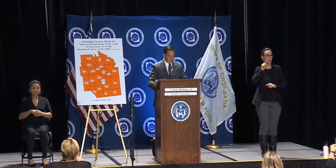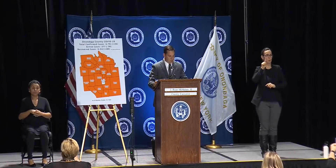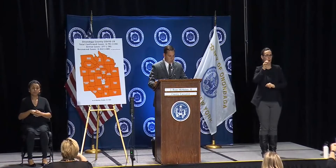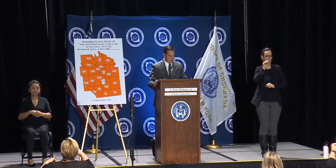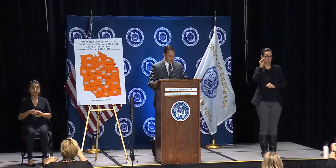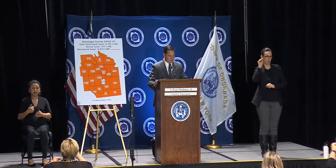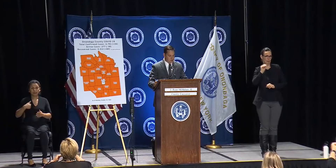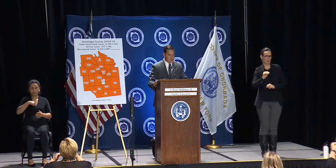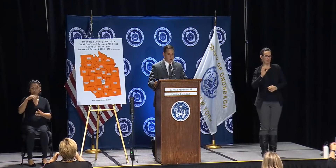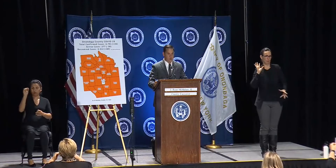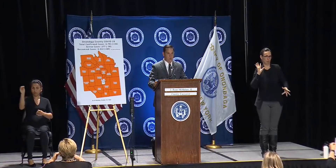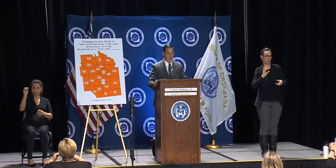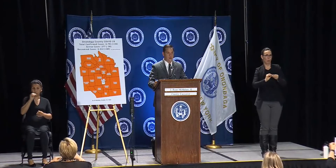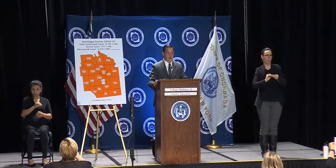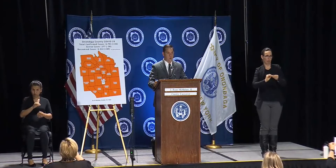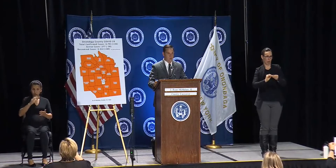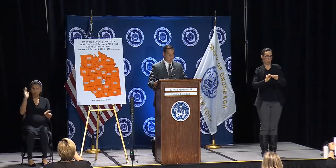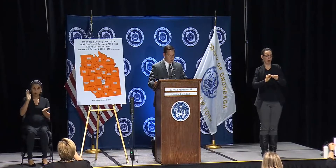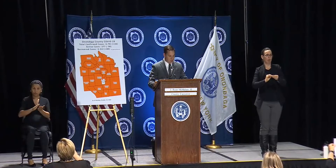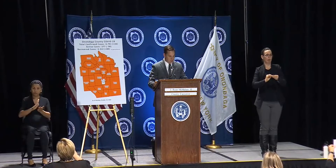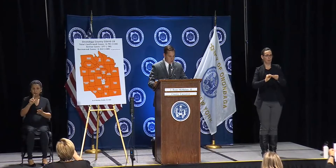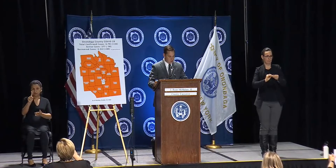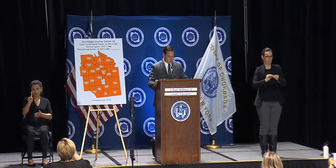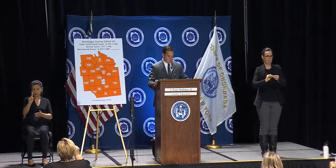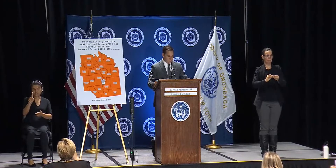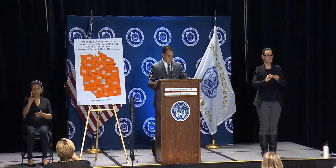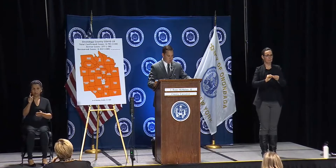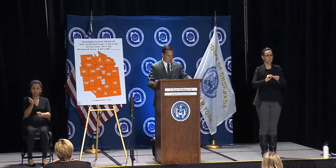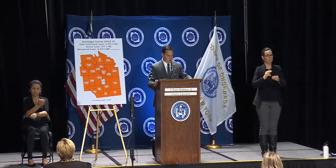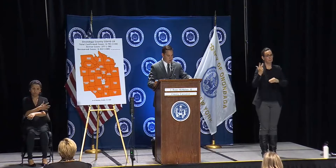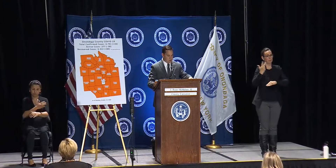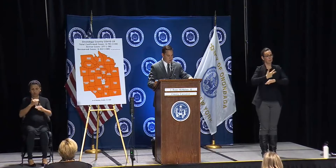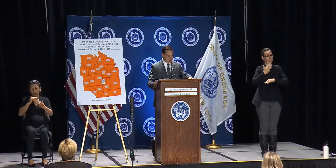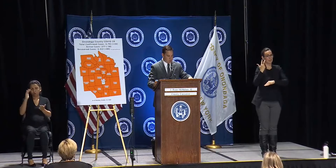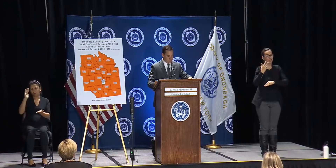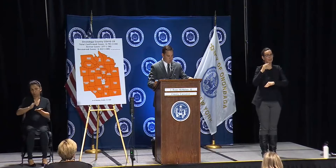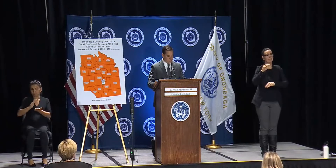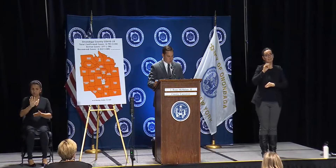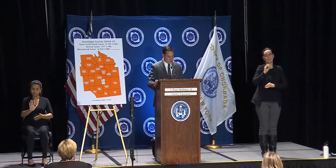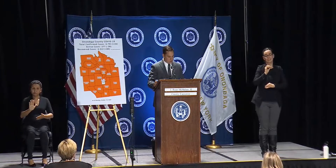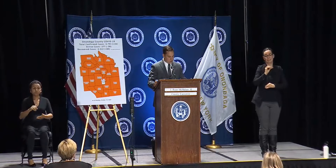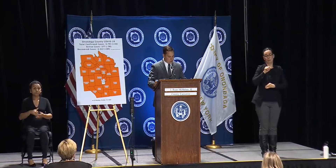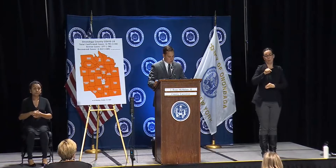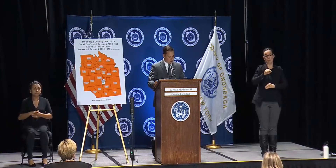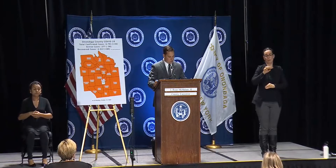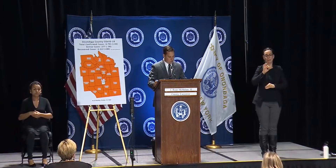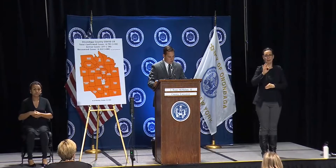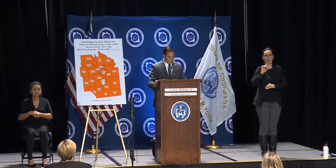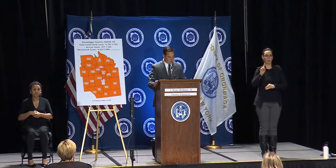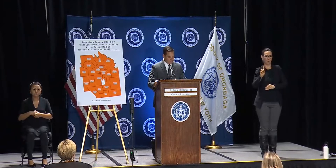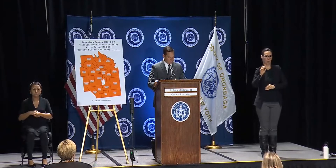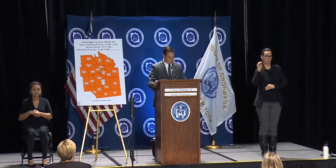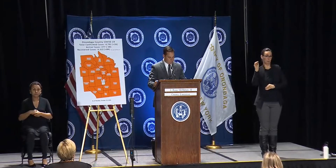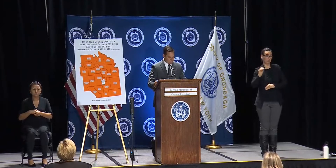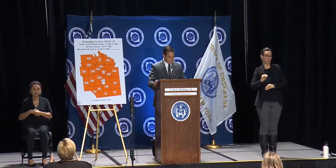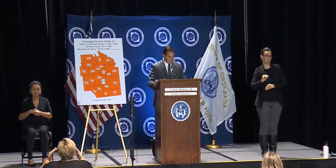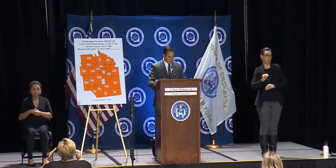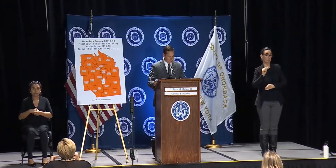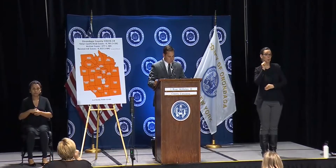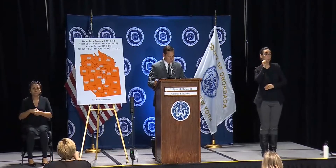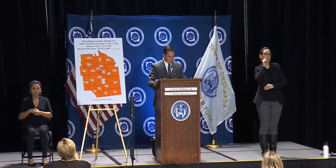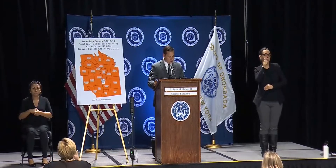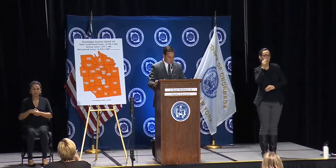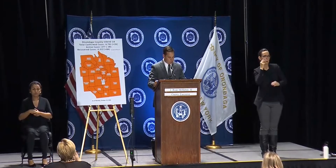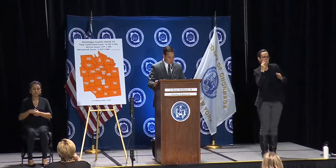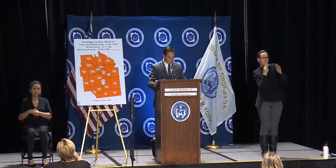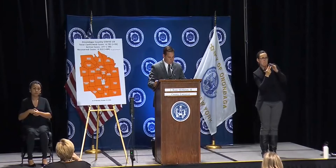Our 3-day rolling average is 0.91%. Early indications are tomorrow might be a little bit of a better day for